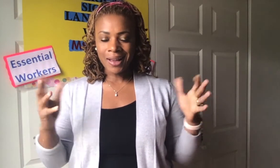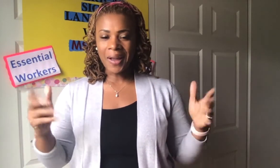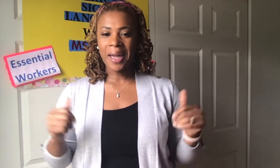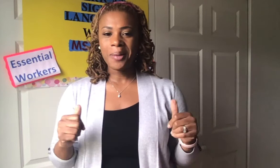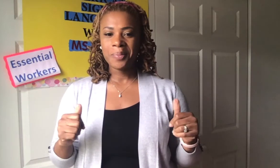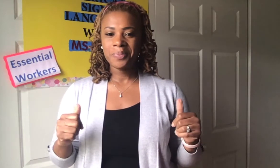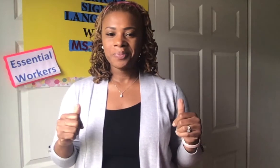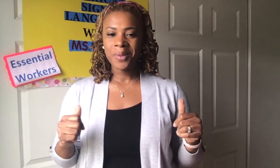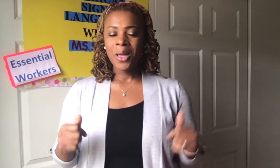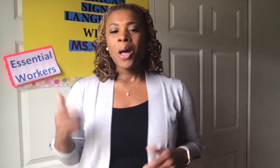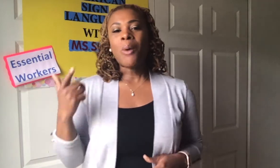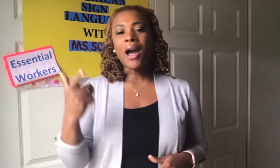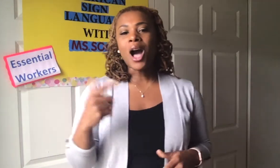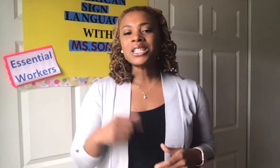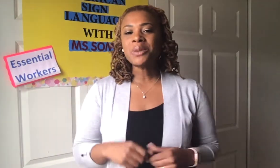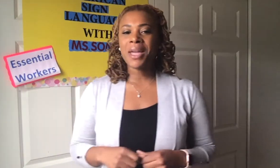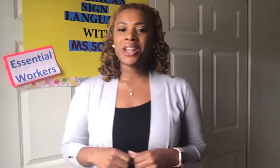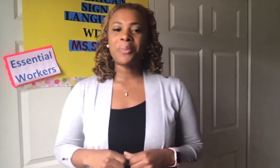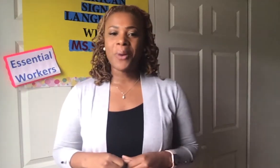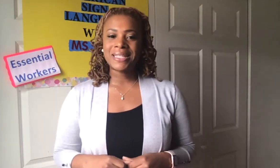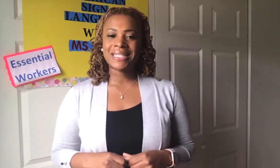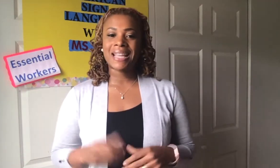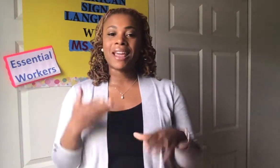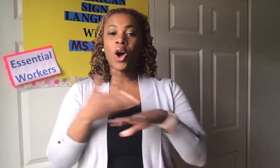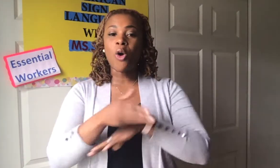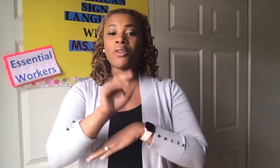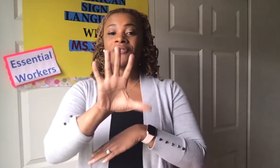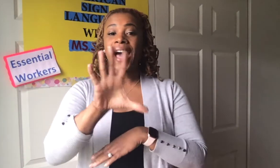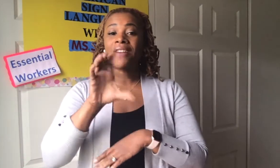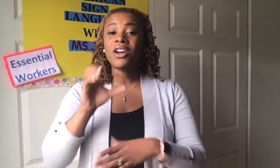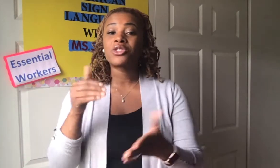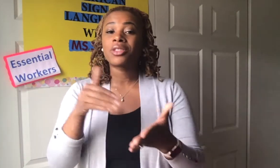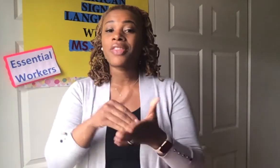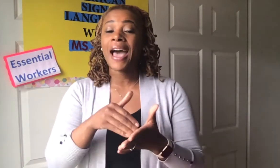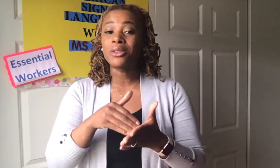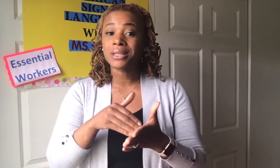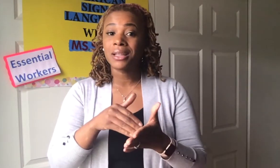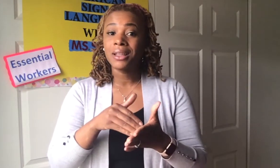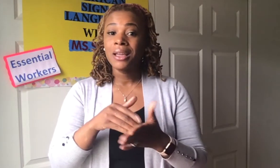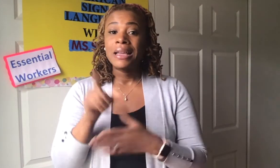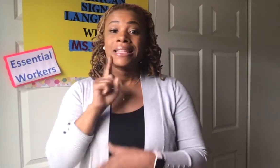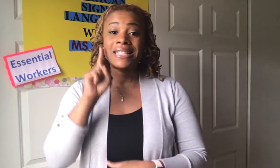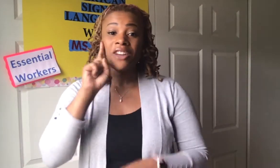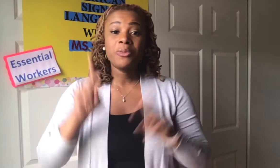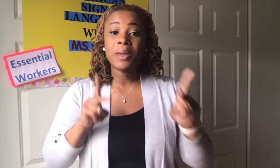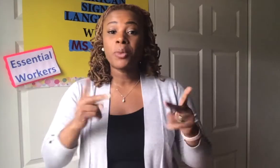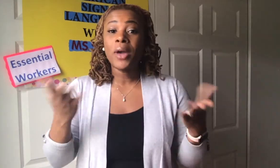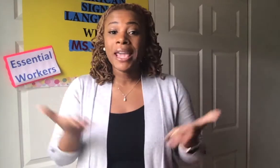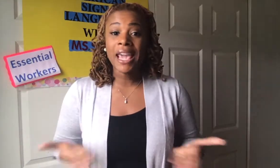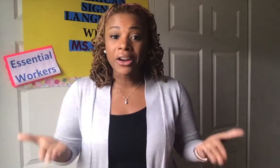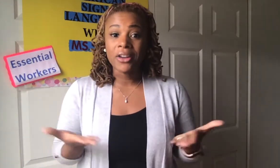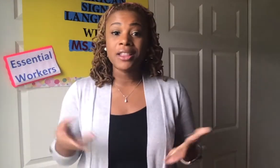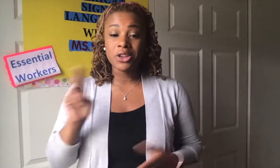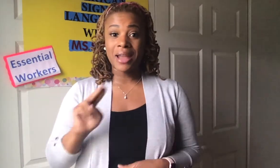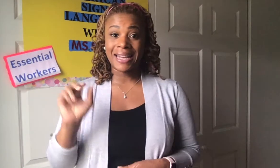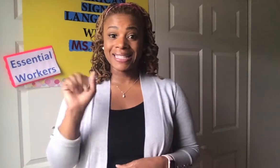Okay. Well, I also made it a point to say that over 500,000 deaf people here in the United